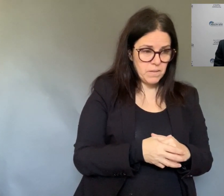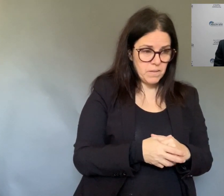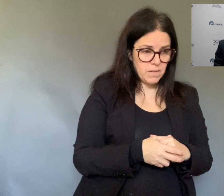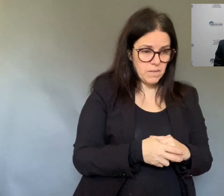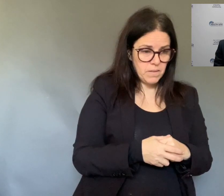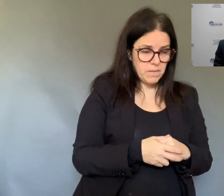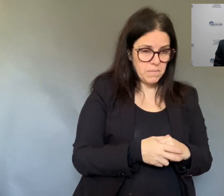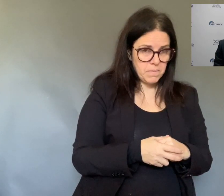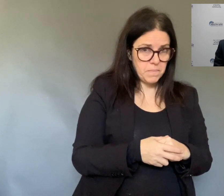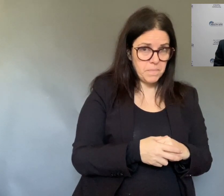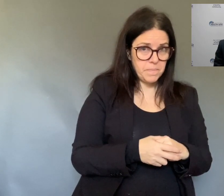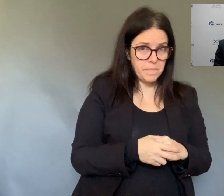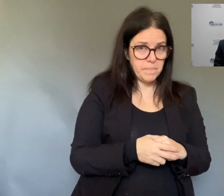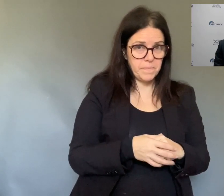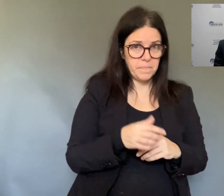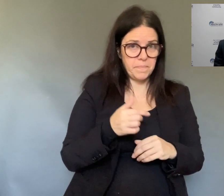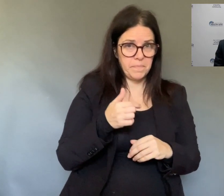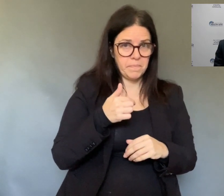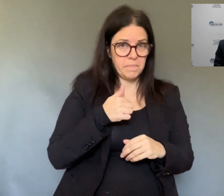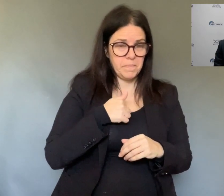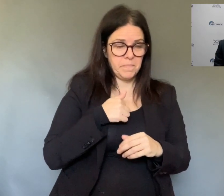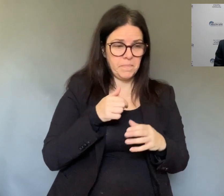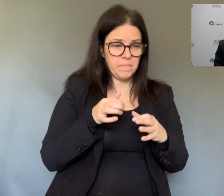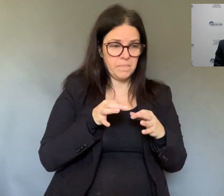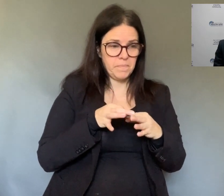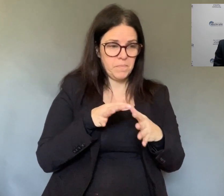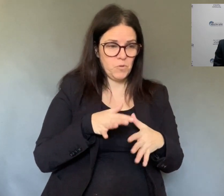not those travel bans and things like that?